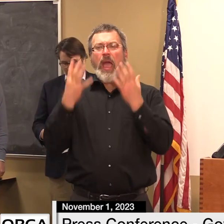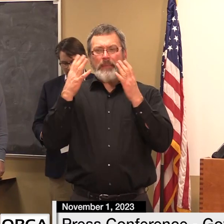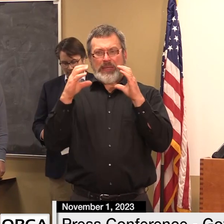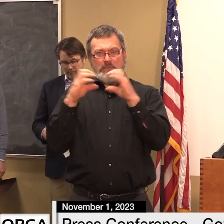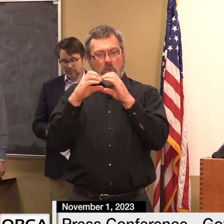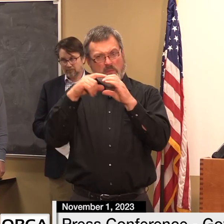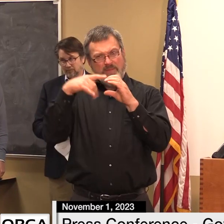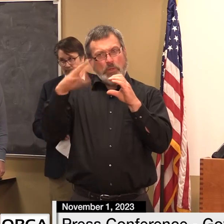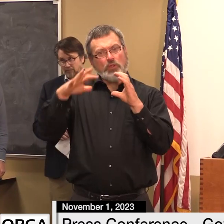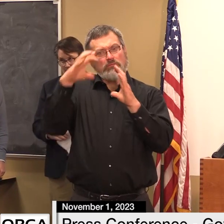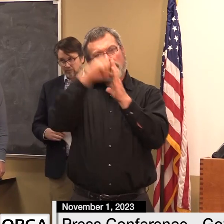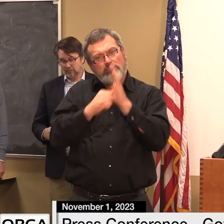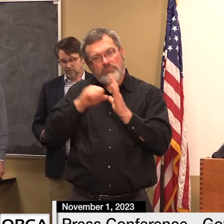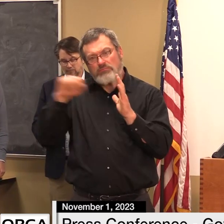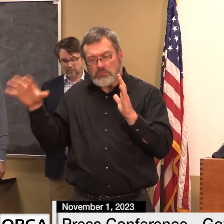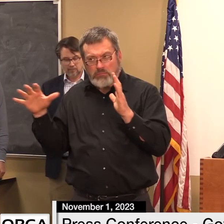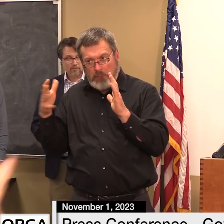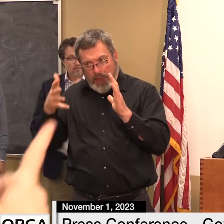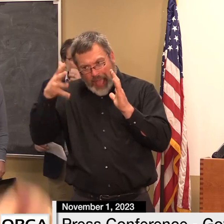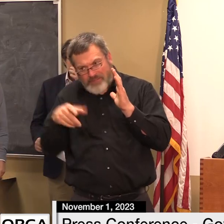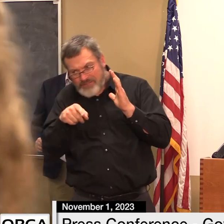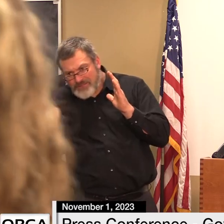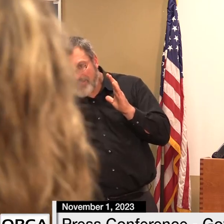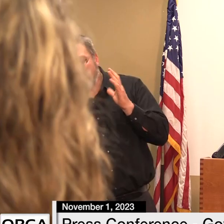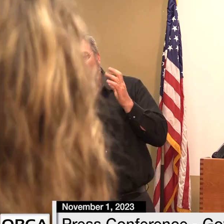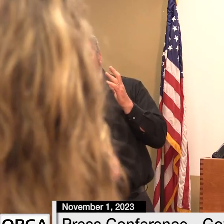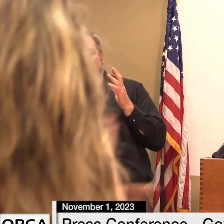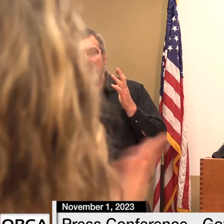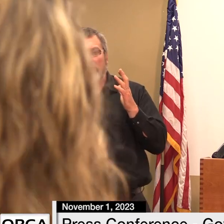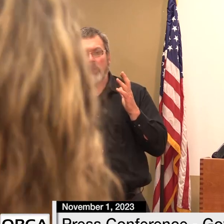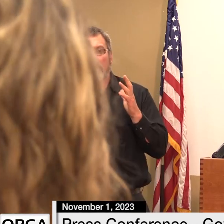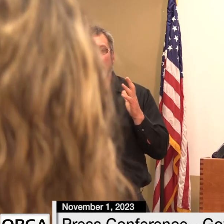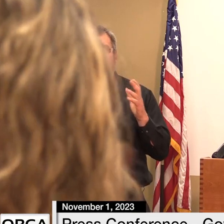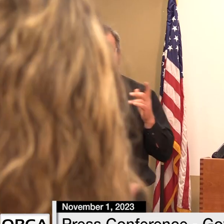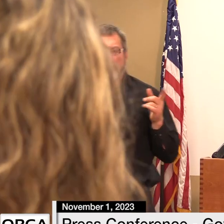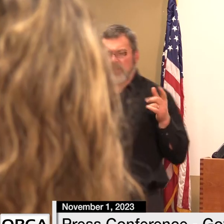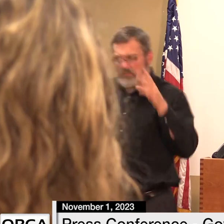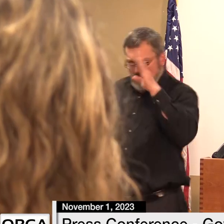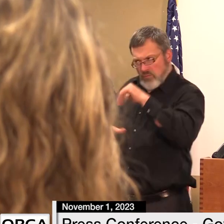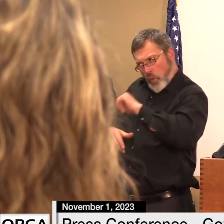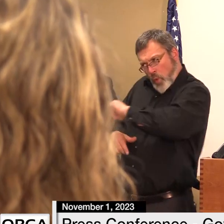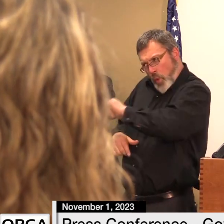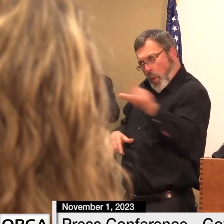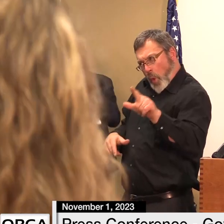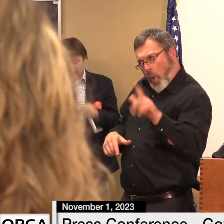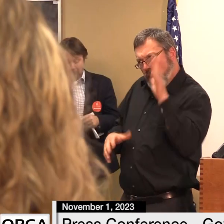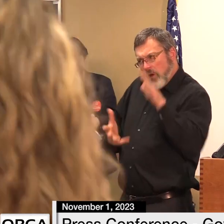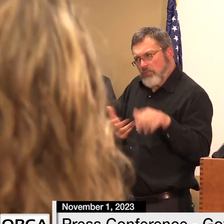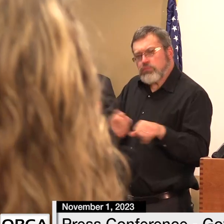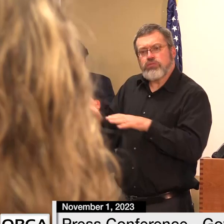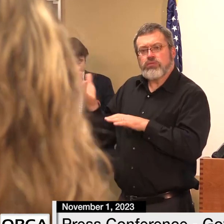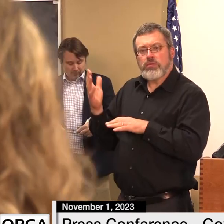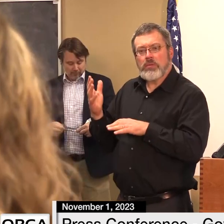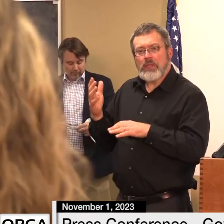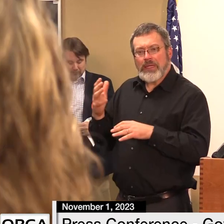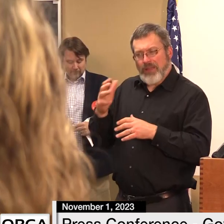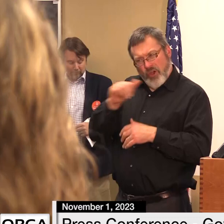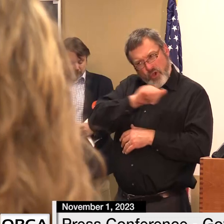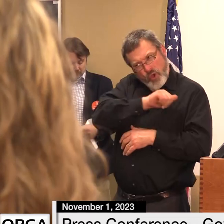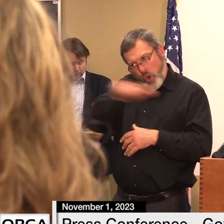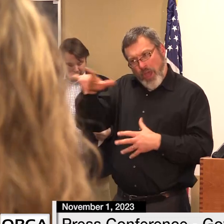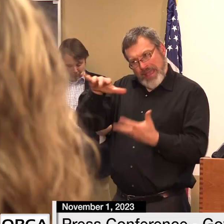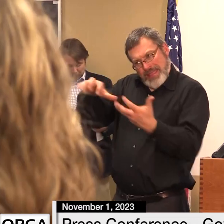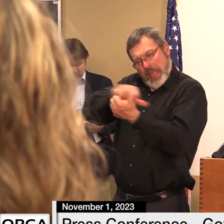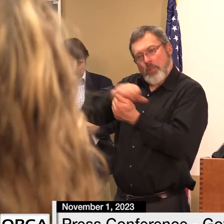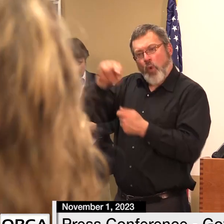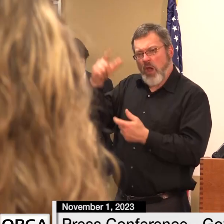do going forward? We're going to do all of them at some point, make sure that we take care of every single one of them that needs to be deconstructed